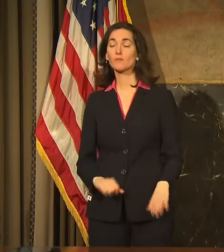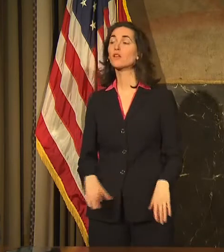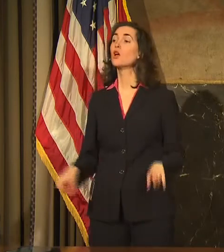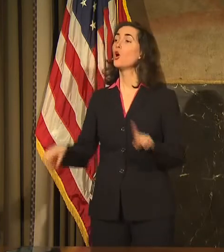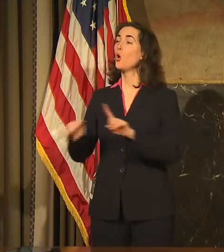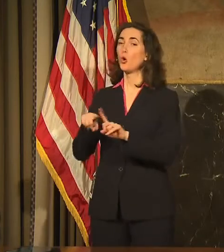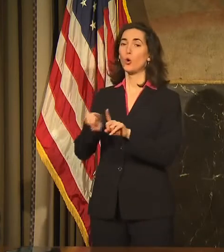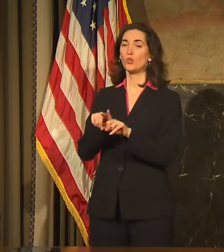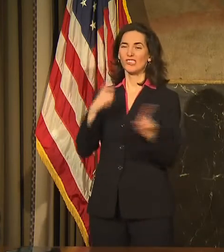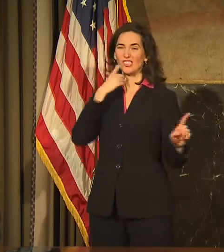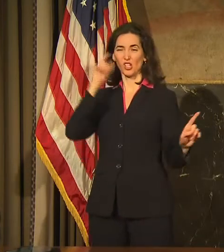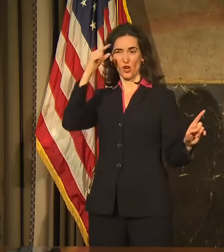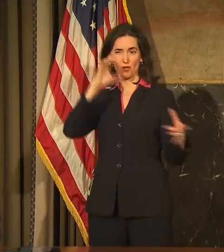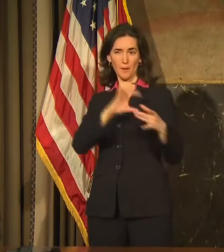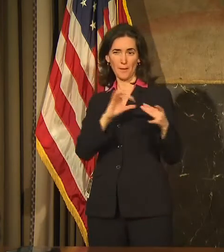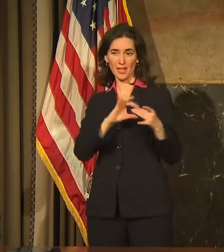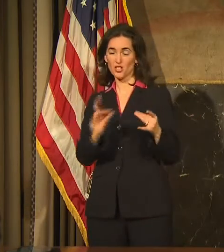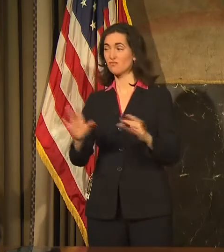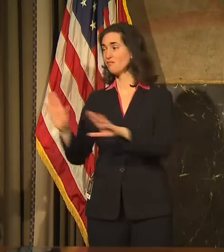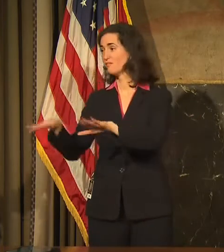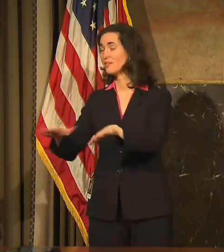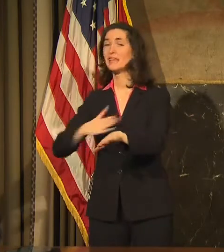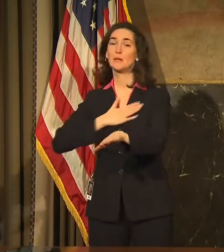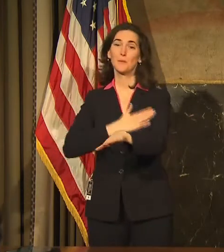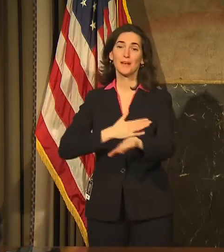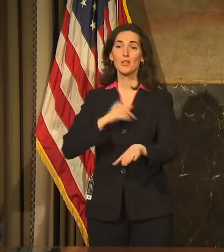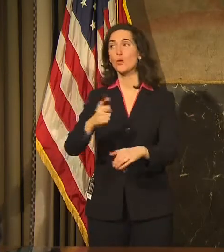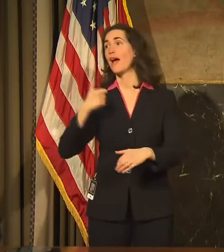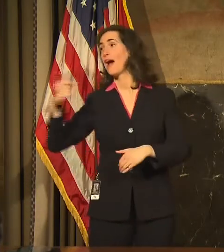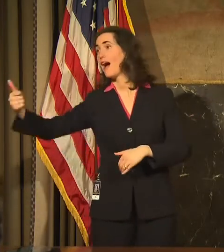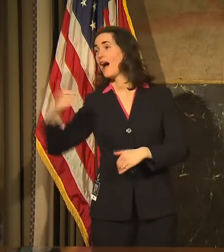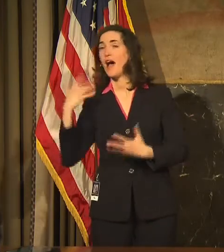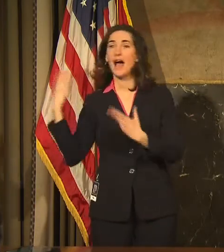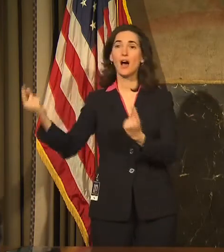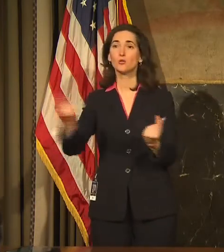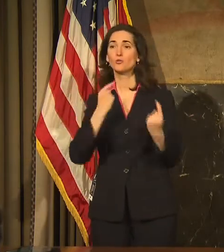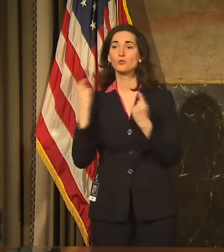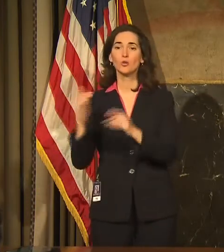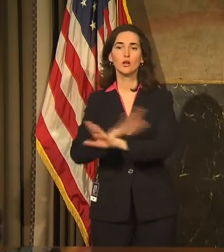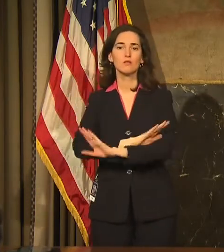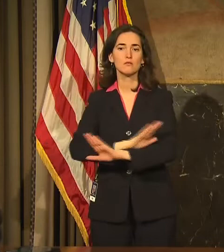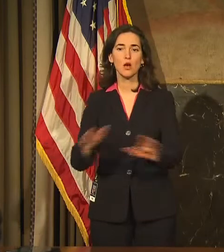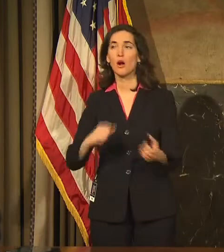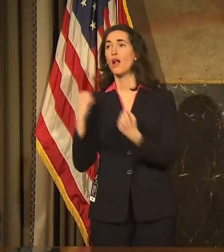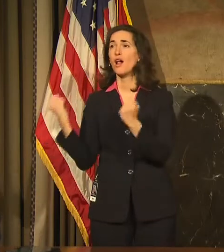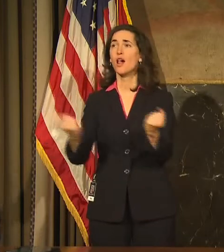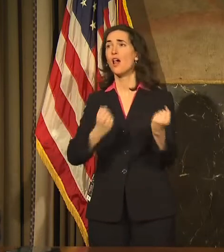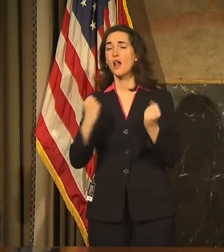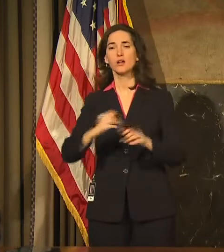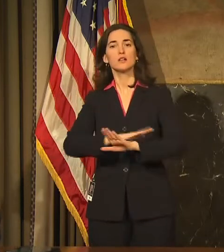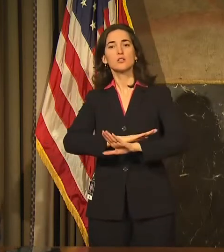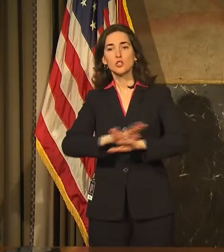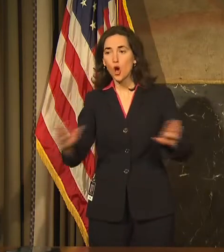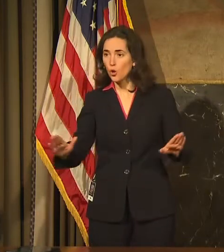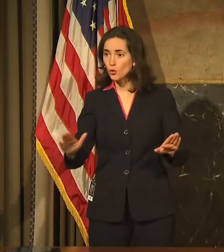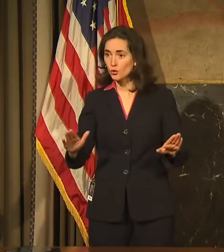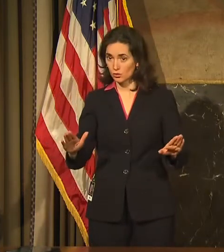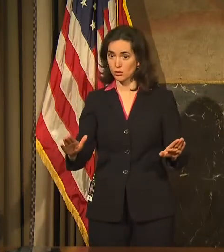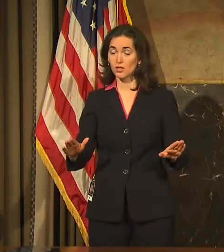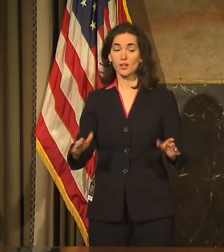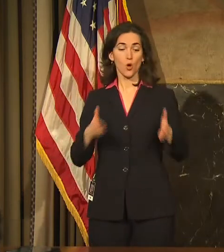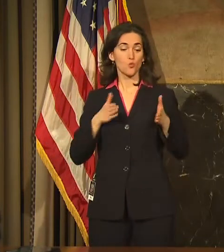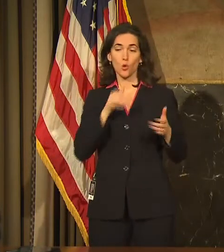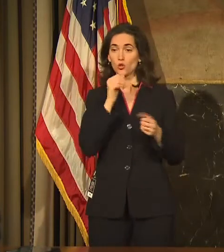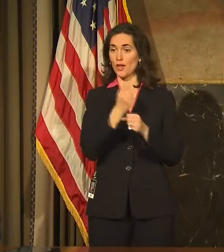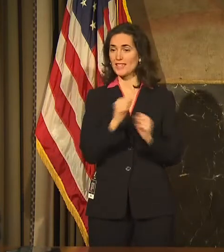now if you can avoid it by any measure. The roads are not very safe, and there's a lot of